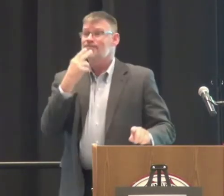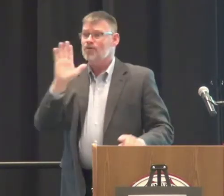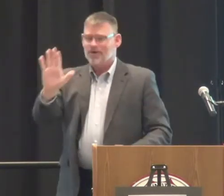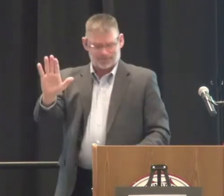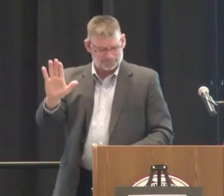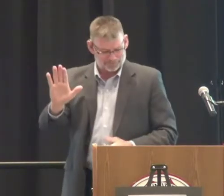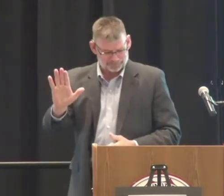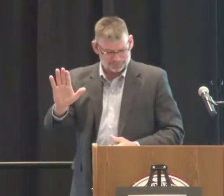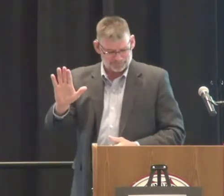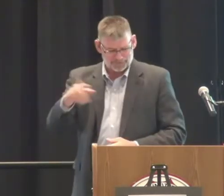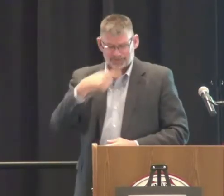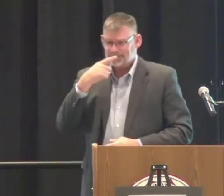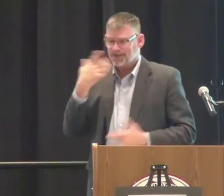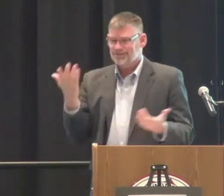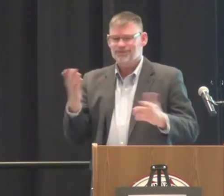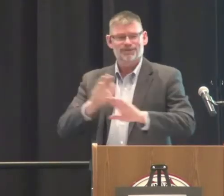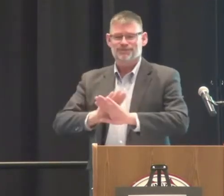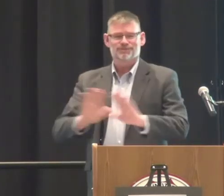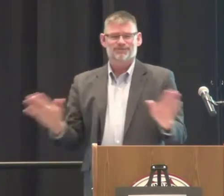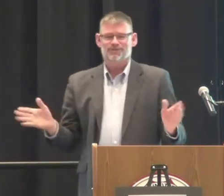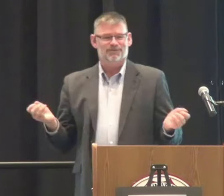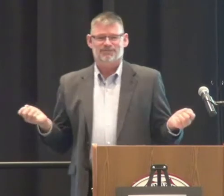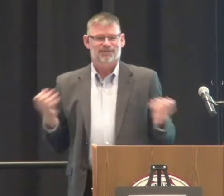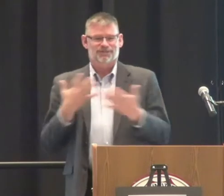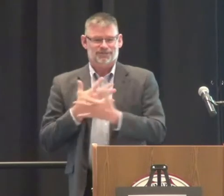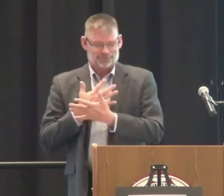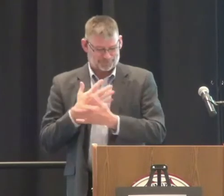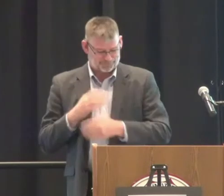but my Father's voice says, do not fear.